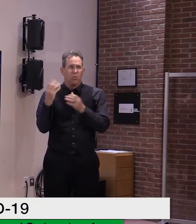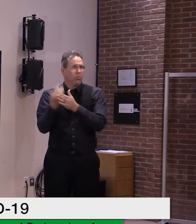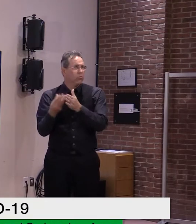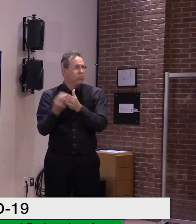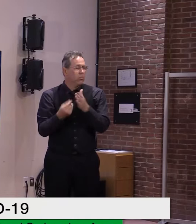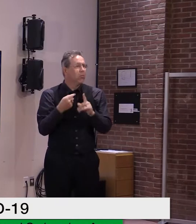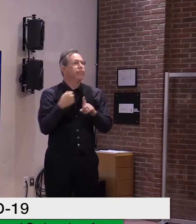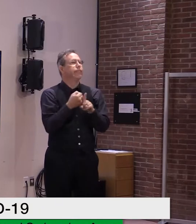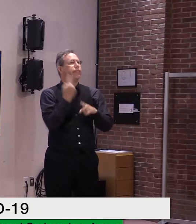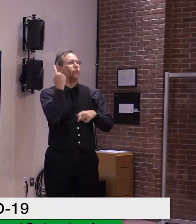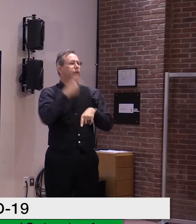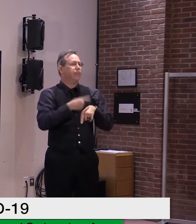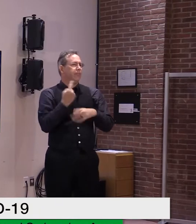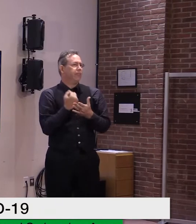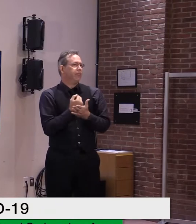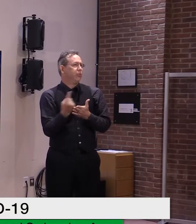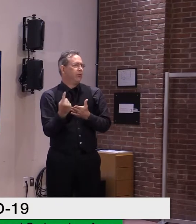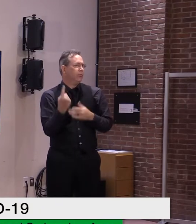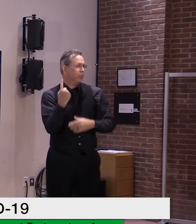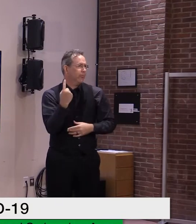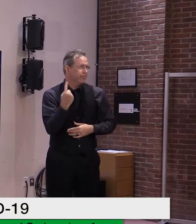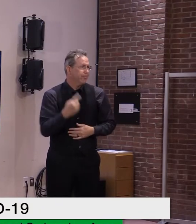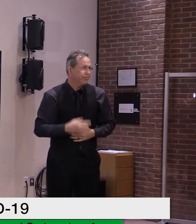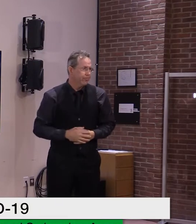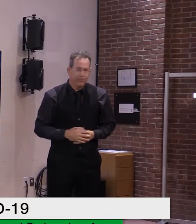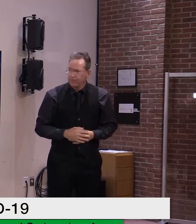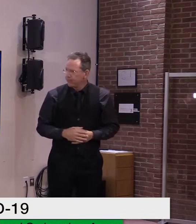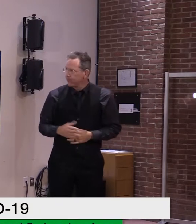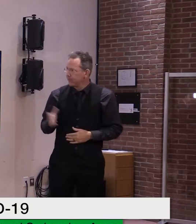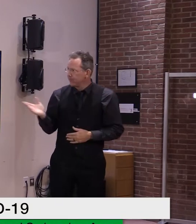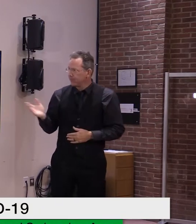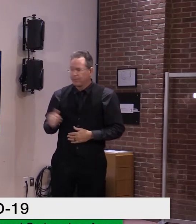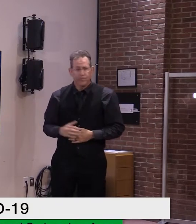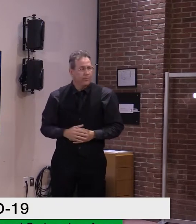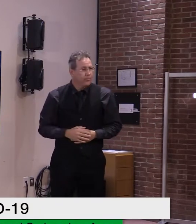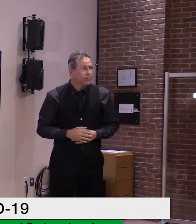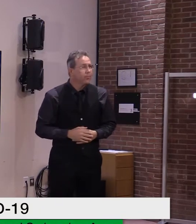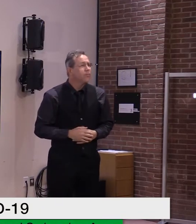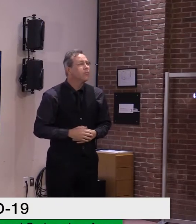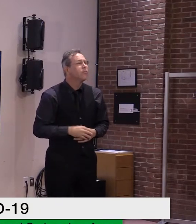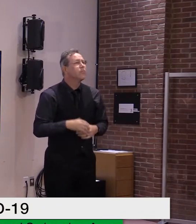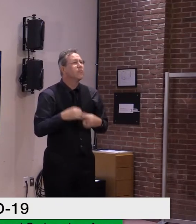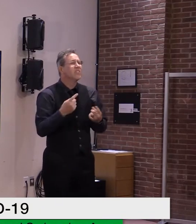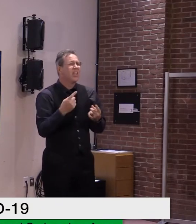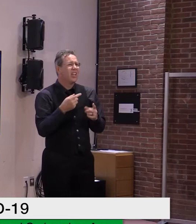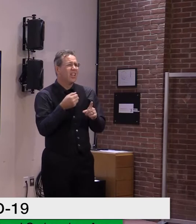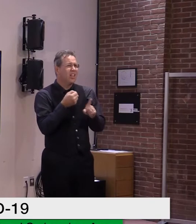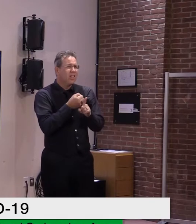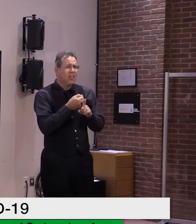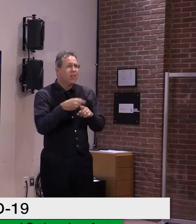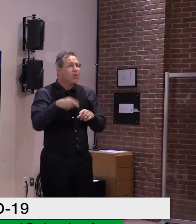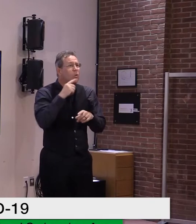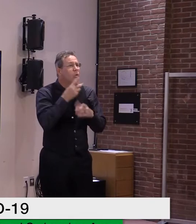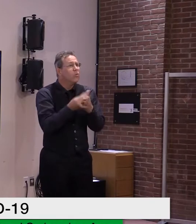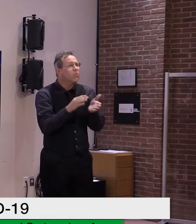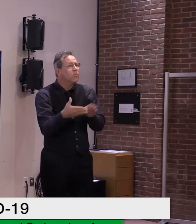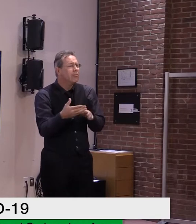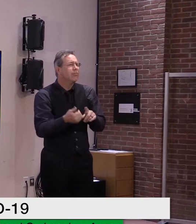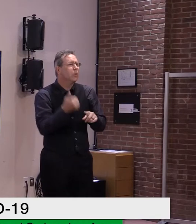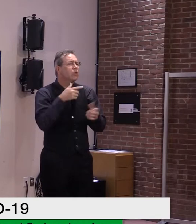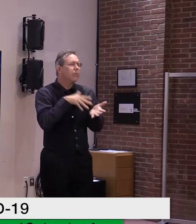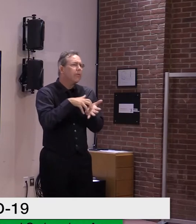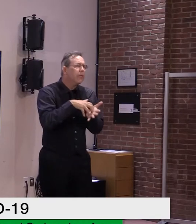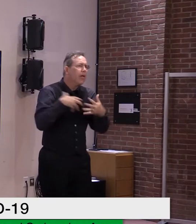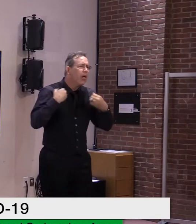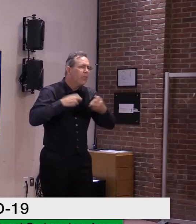COVID-19 cases, especially among our most vulnerable populations, we continue to forecast that Vermont will have five or fewer deaths in the month